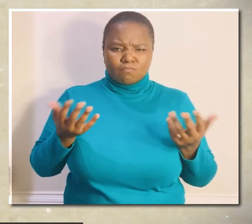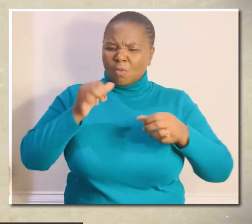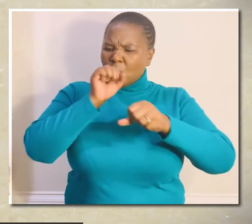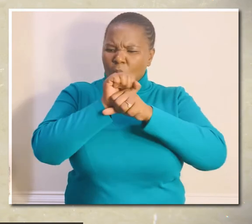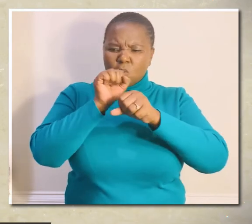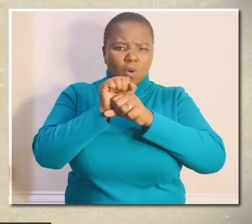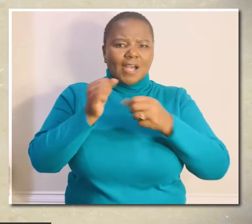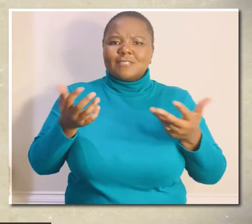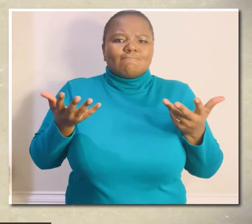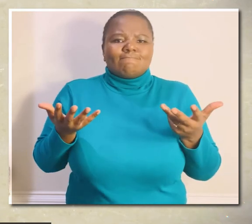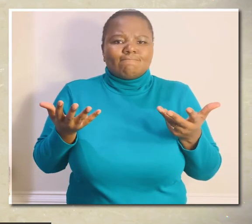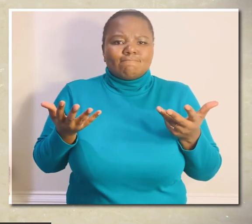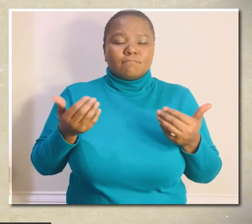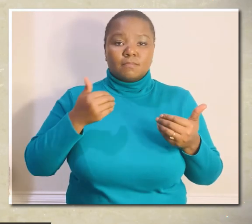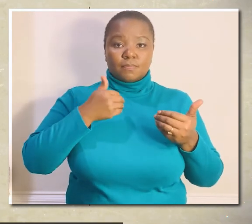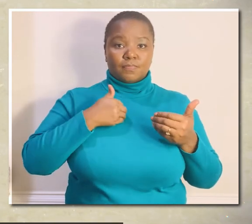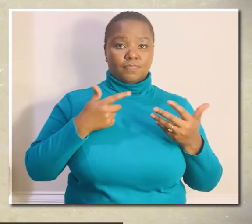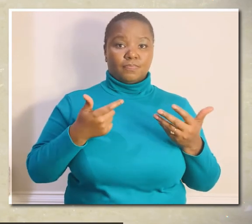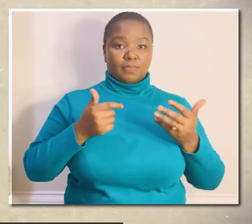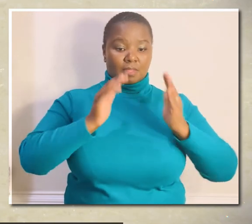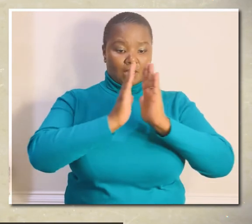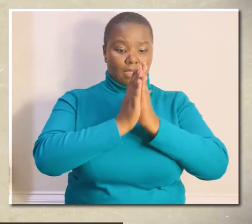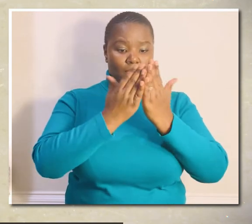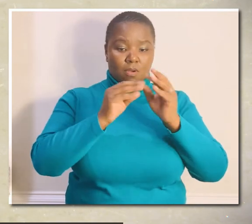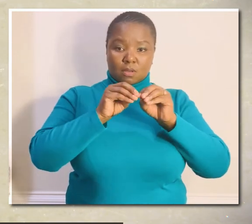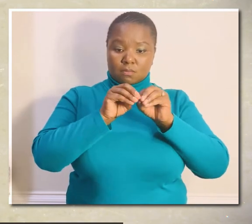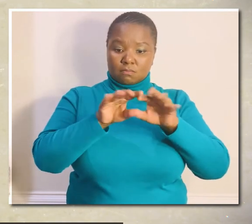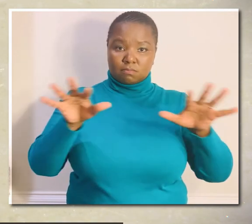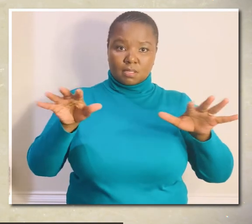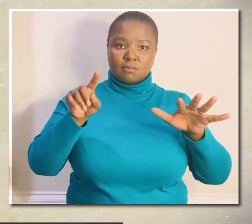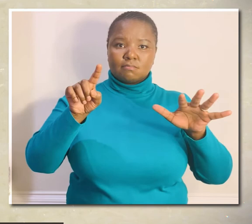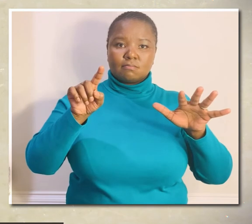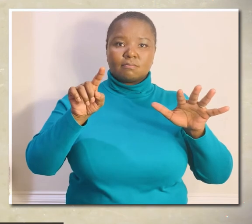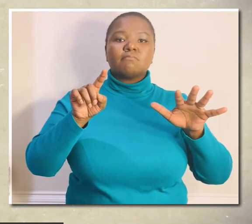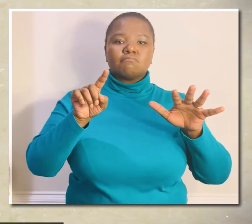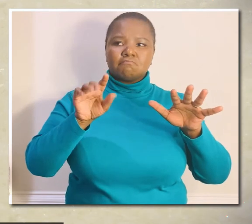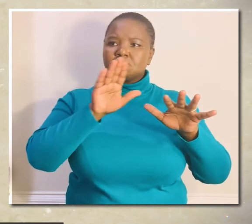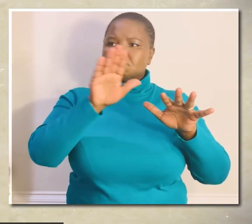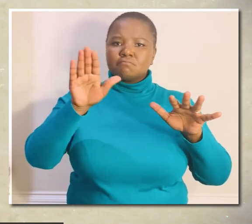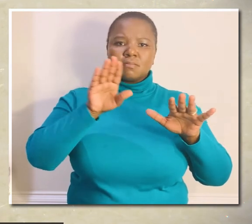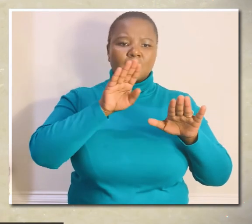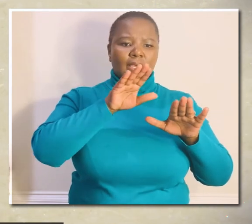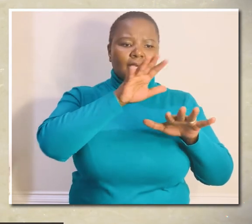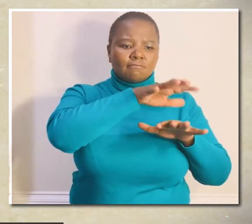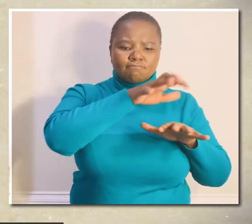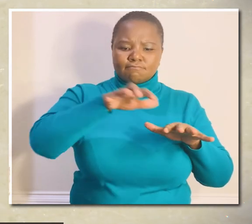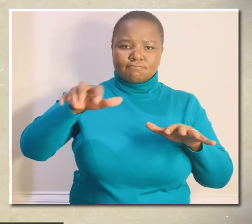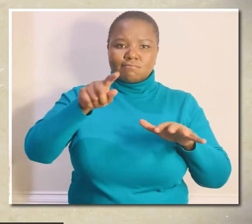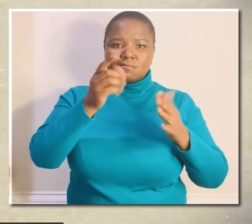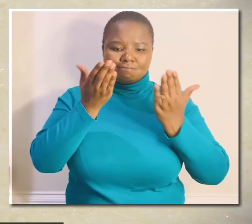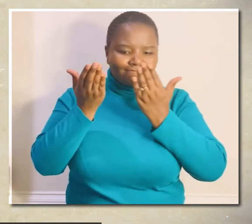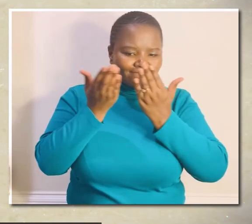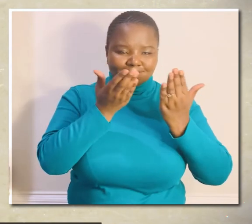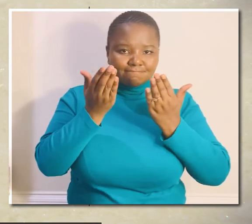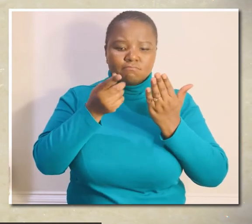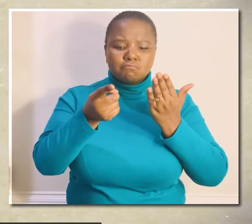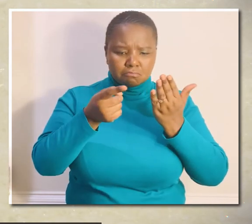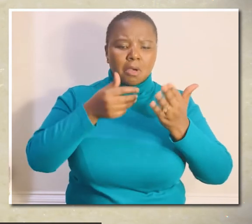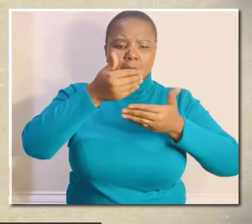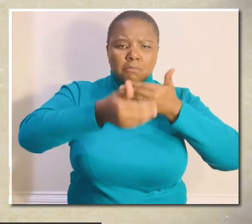So when the book came out, it was well received. A lot of university programs picked it up and continued to use it.